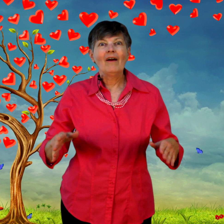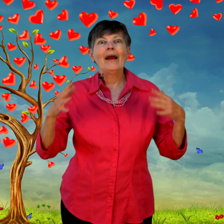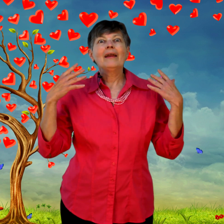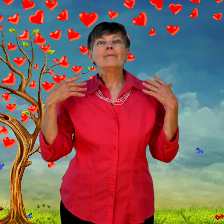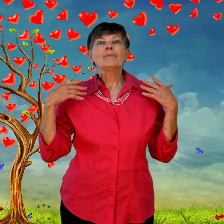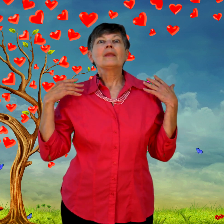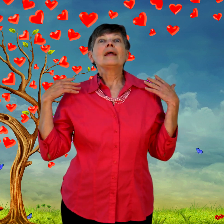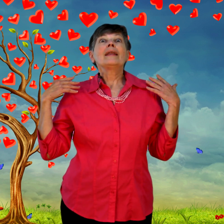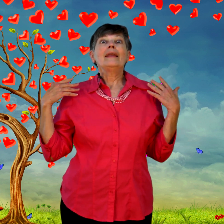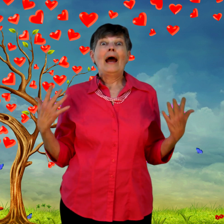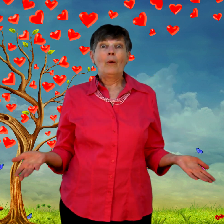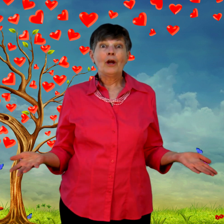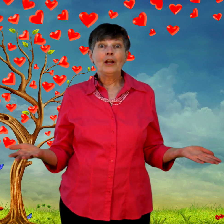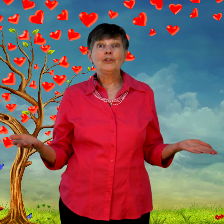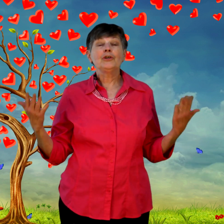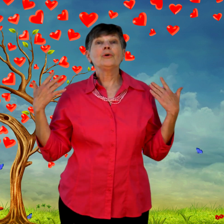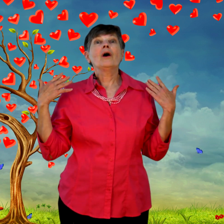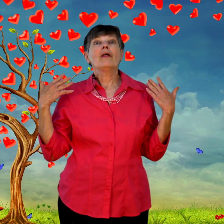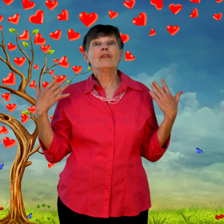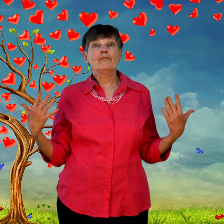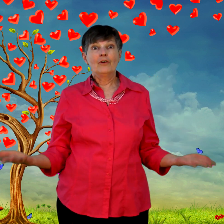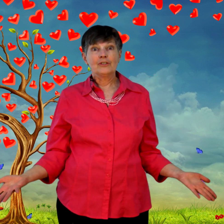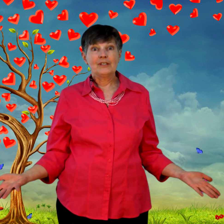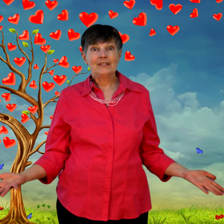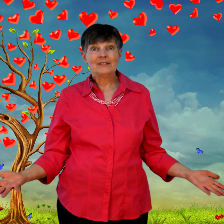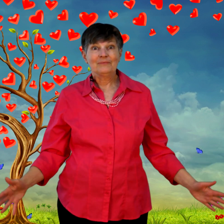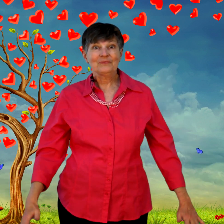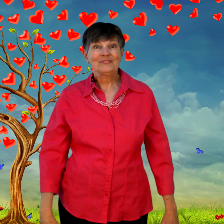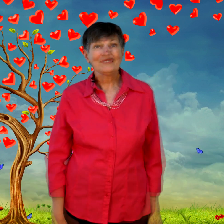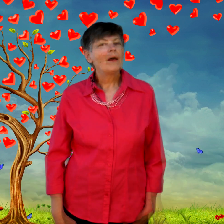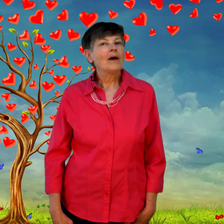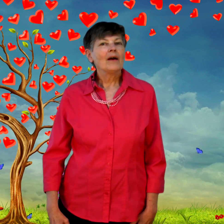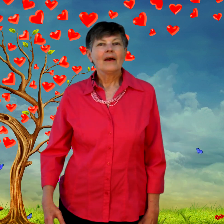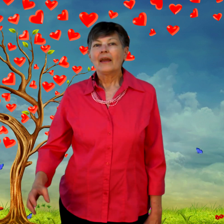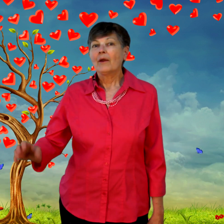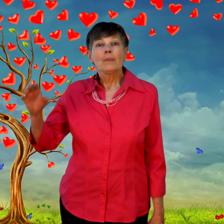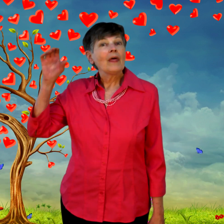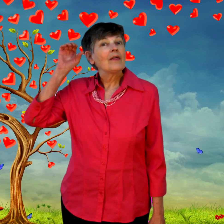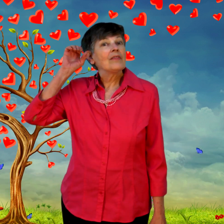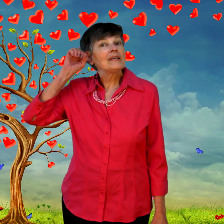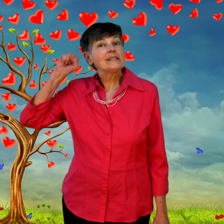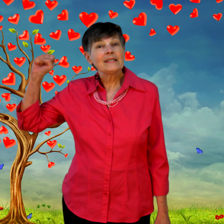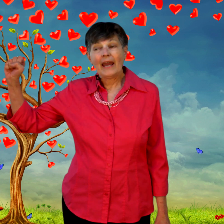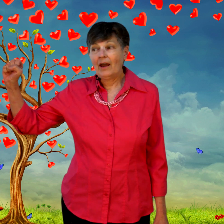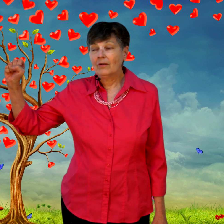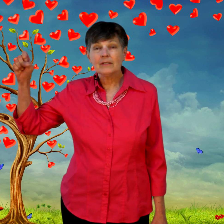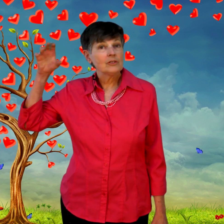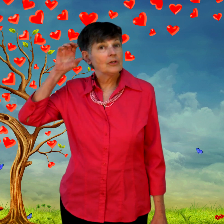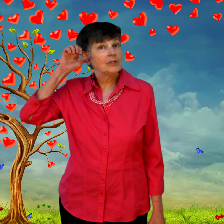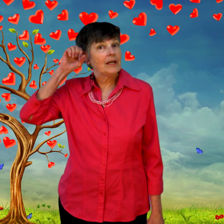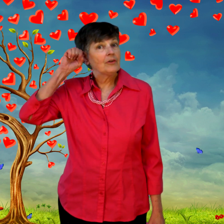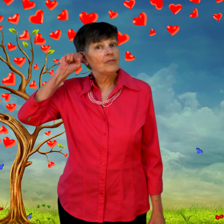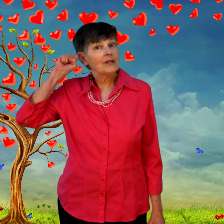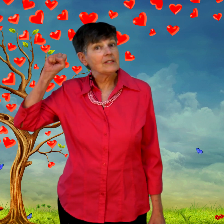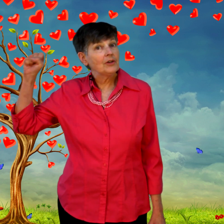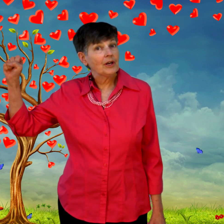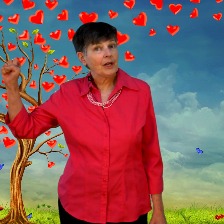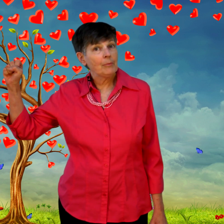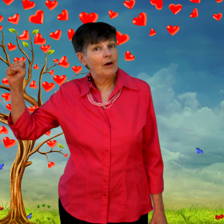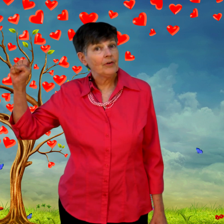right, now we're going to do the verses. Okay, the sounds, so you take your fist and you're going to come off your